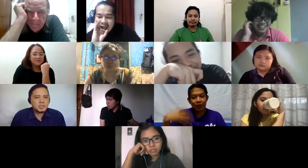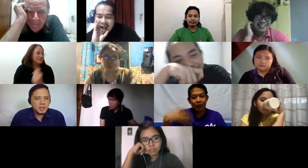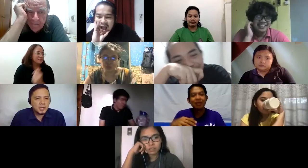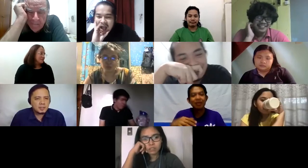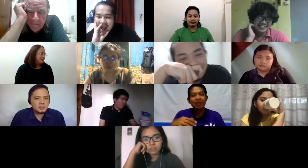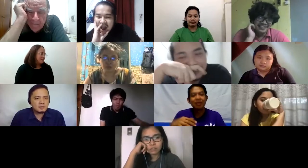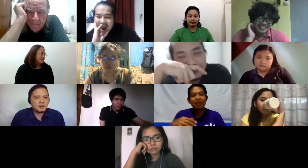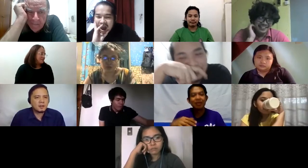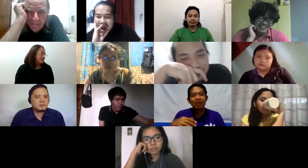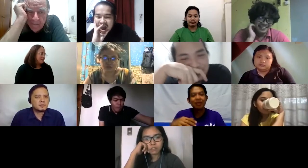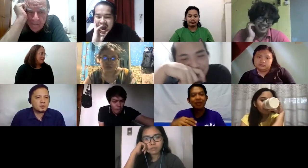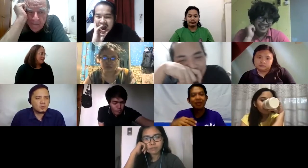involved. So